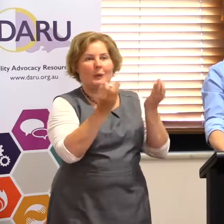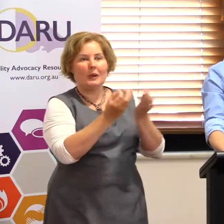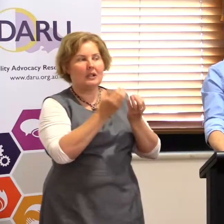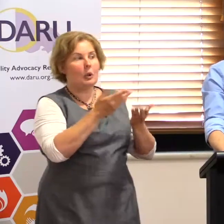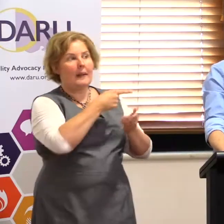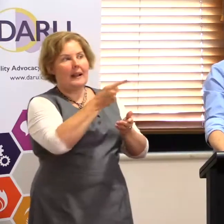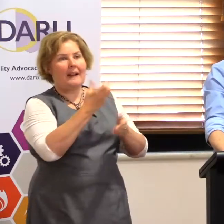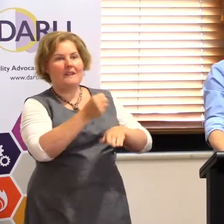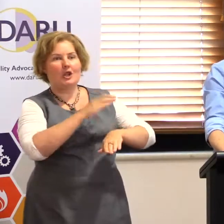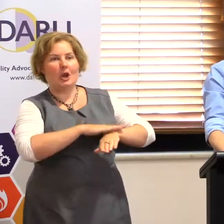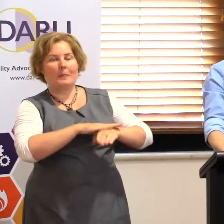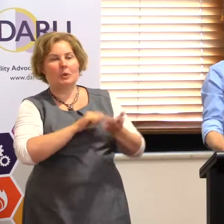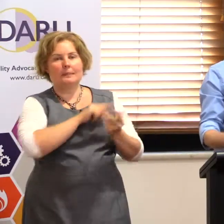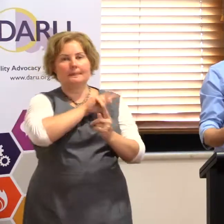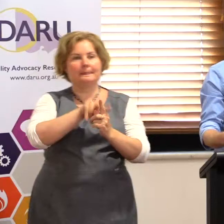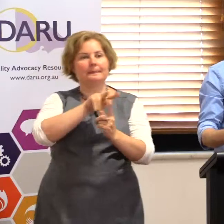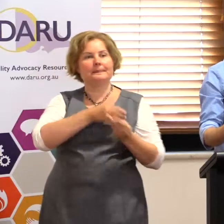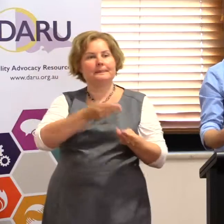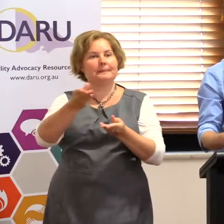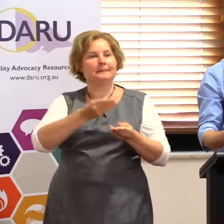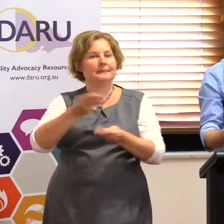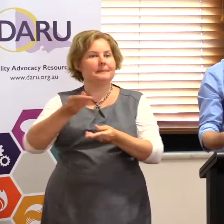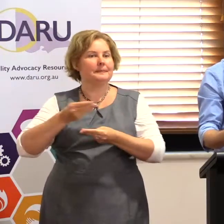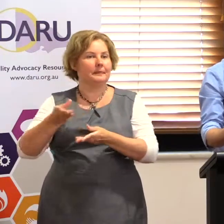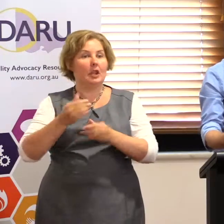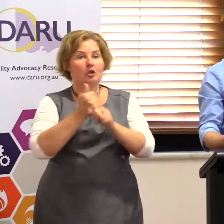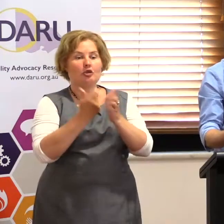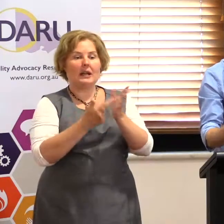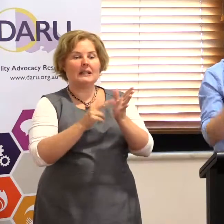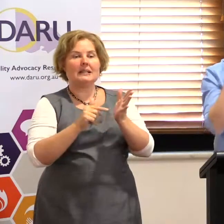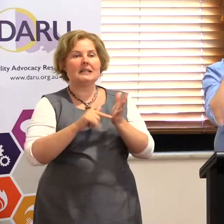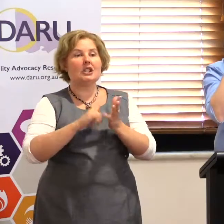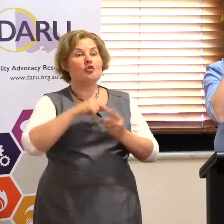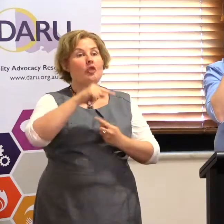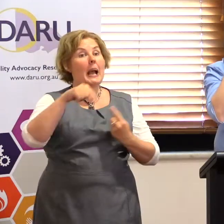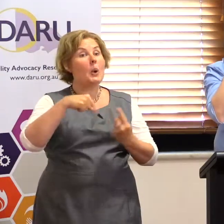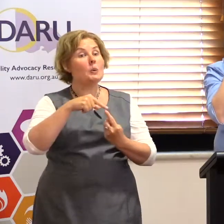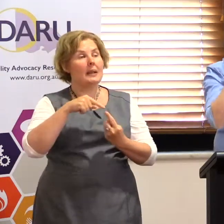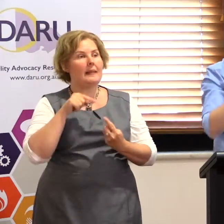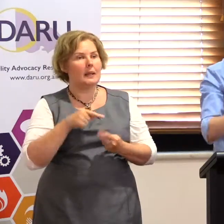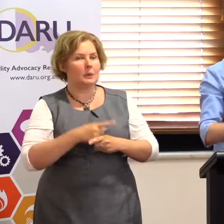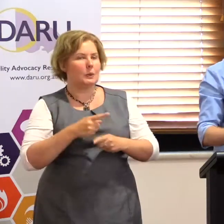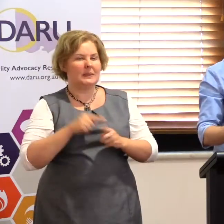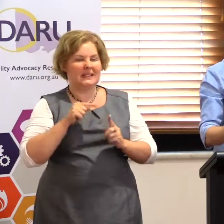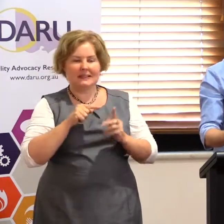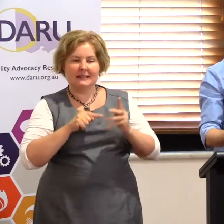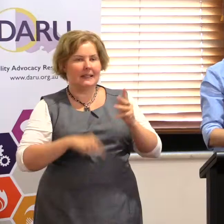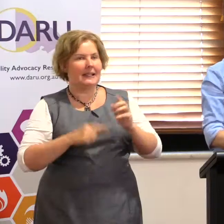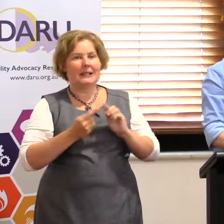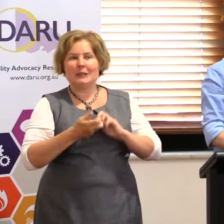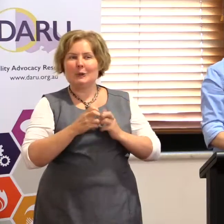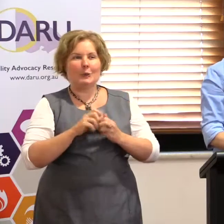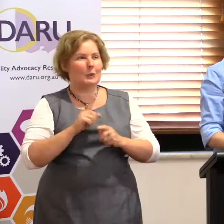their applications in. And the grants round really talks to a lot of the issues that we've spoken about today, about including